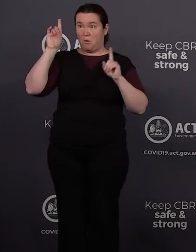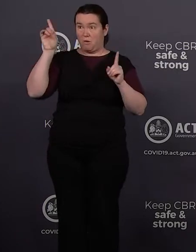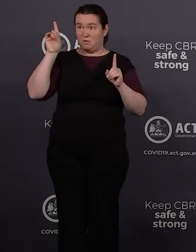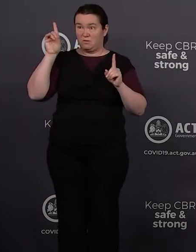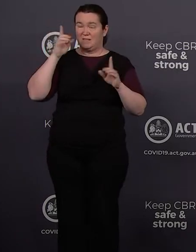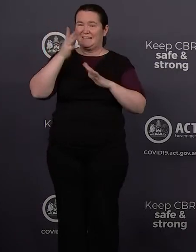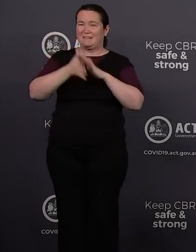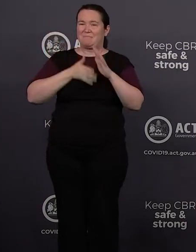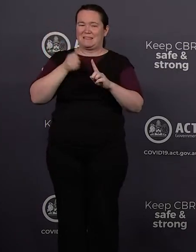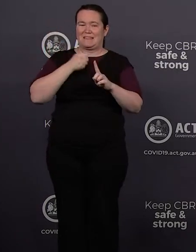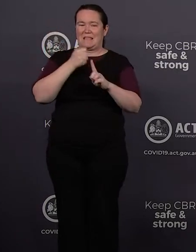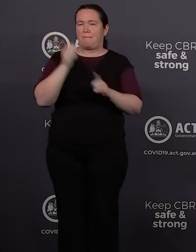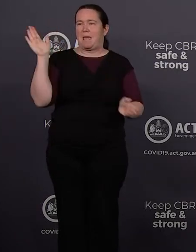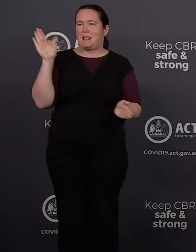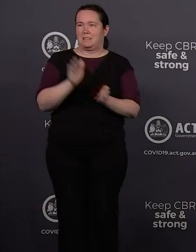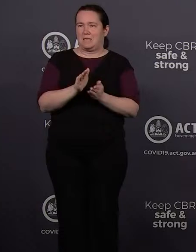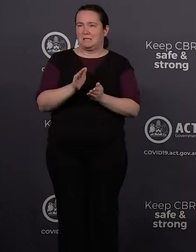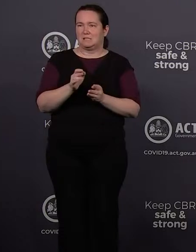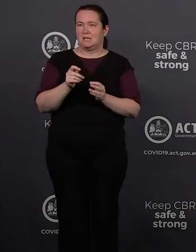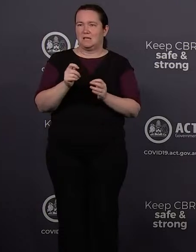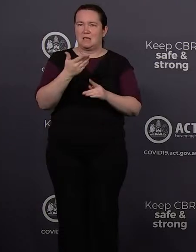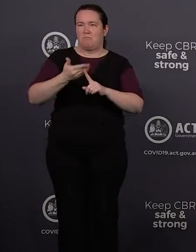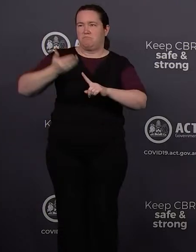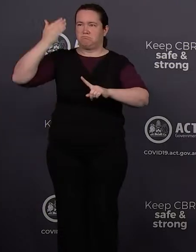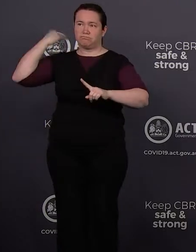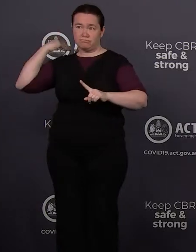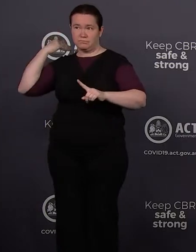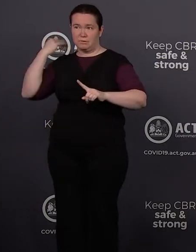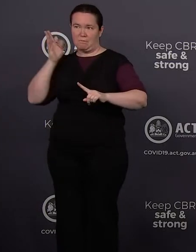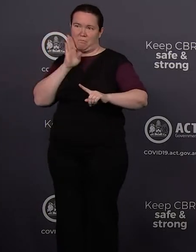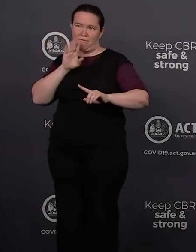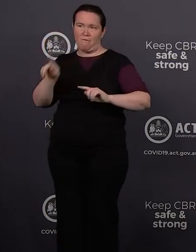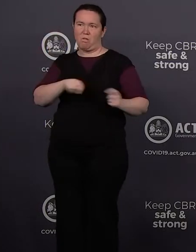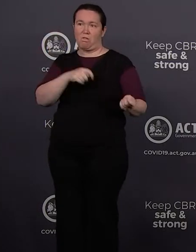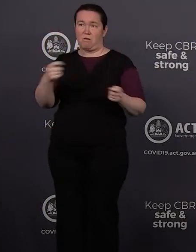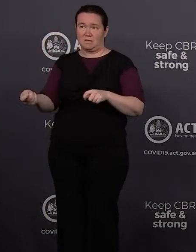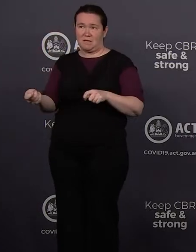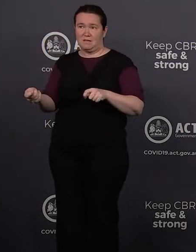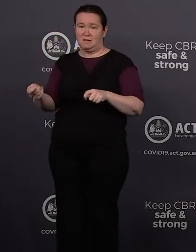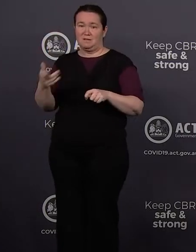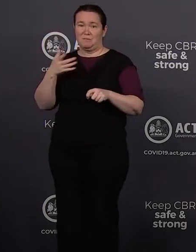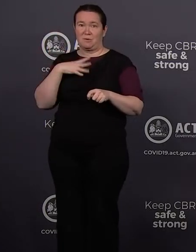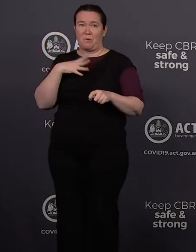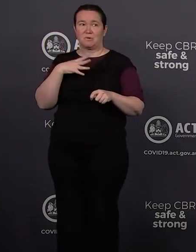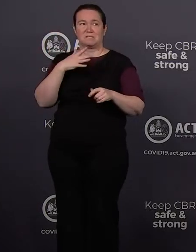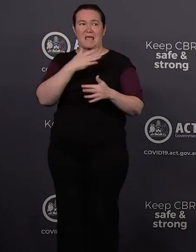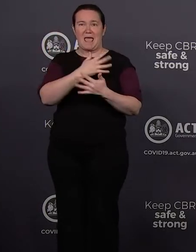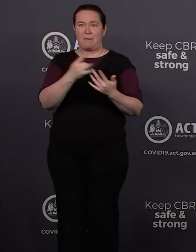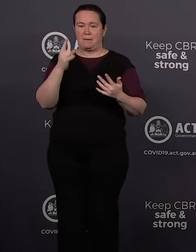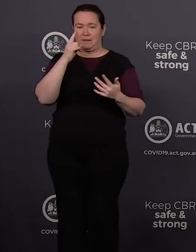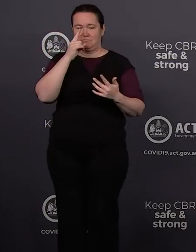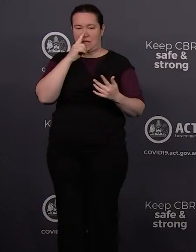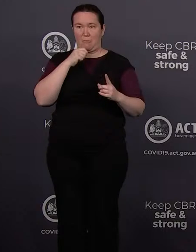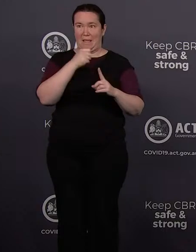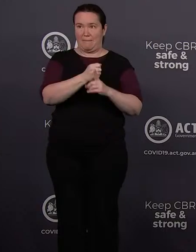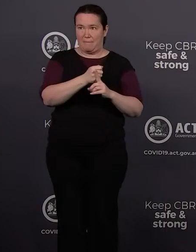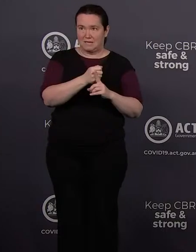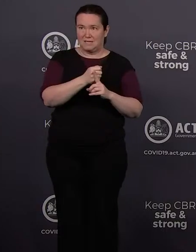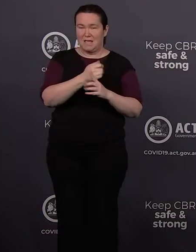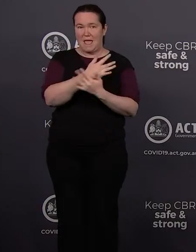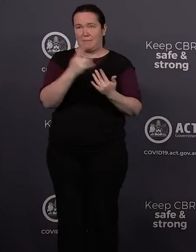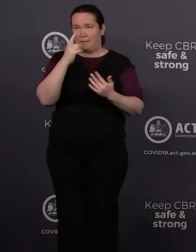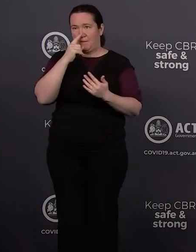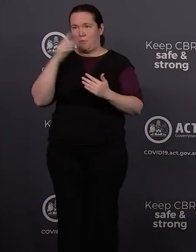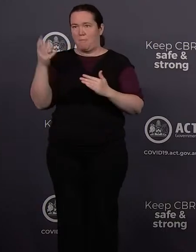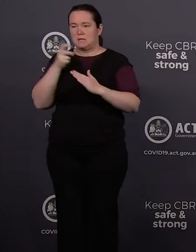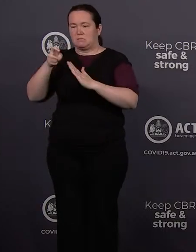that the impact will be less than we saw prior to the lockdown in terms of the number of people impacted and the number of people who will need to go into